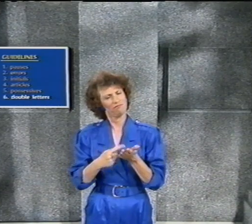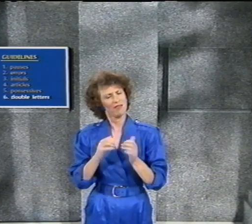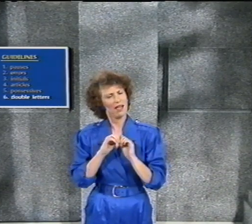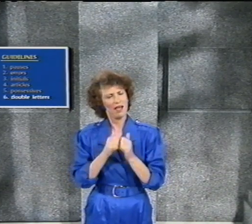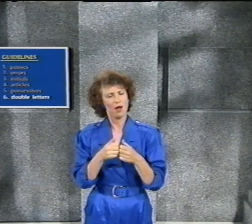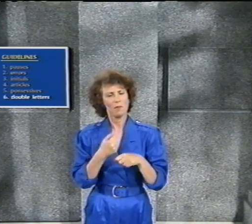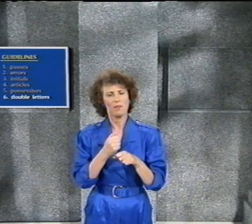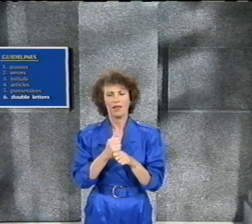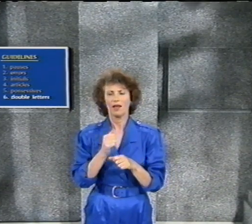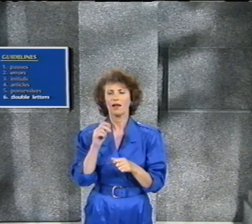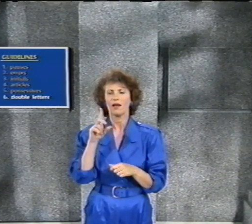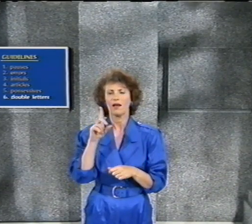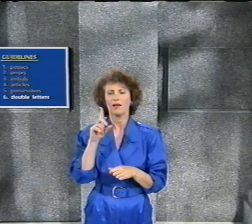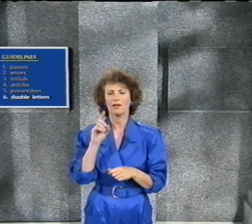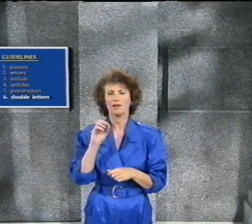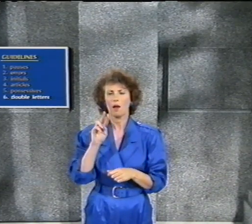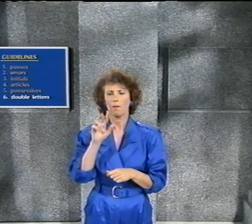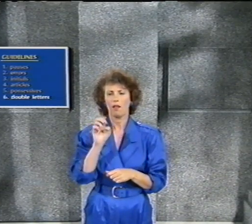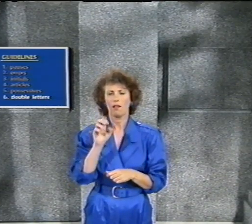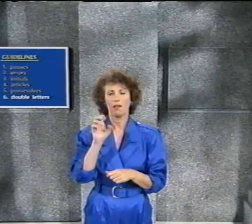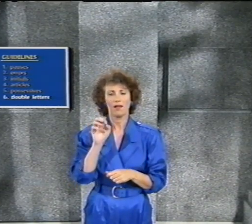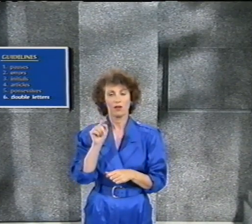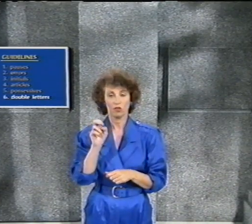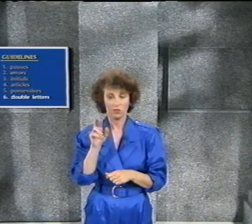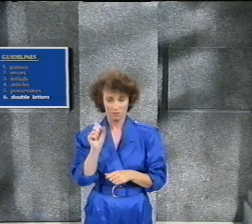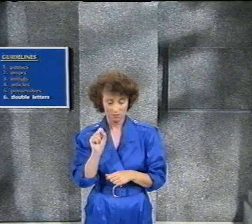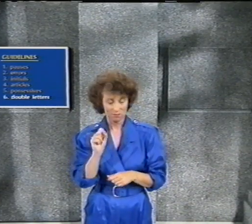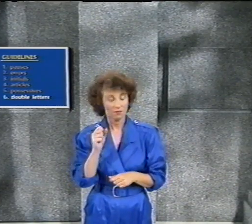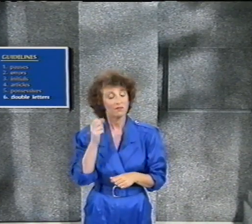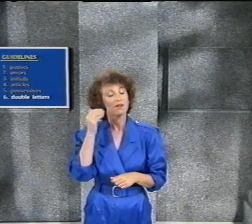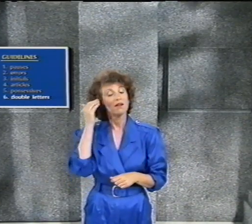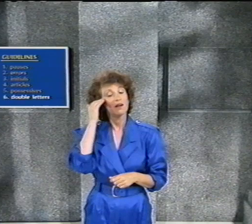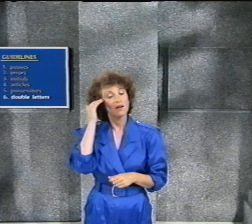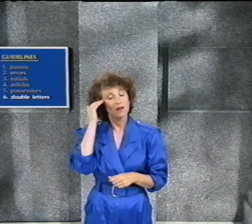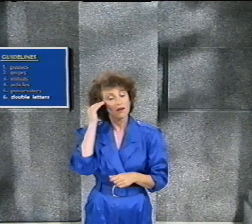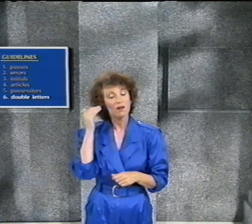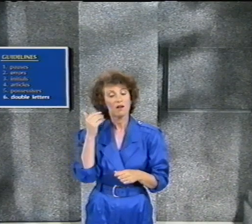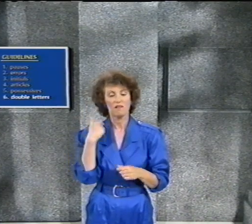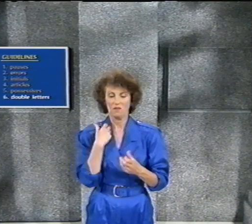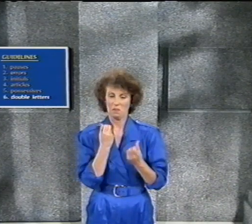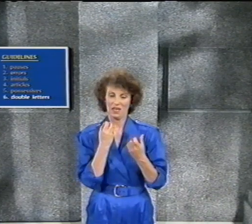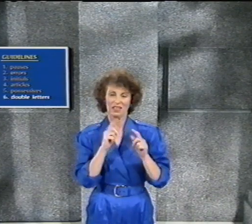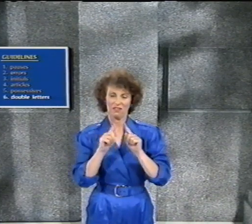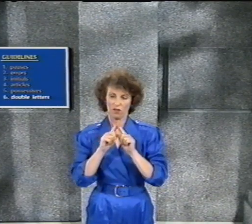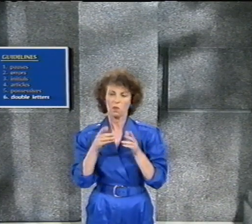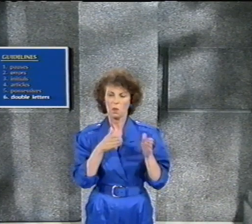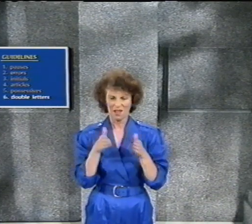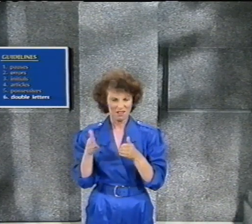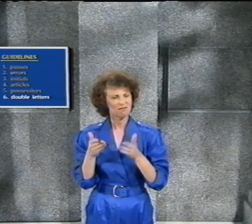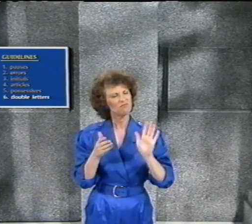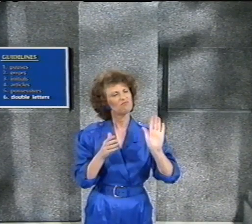We need to discuss double letters because there is so much variation in the deaf community.